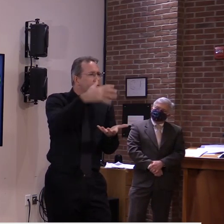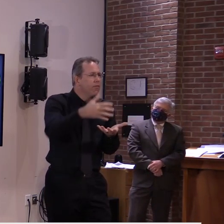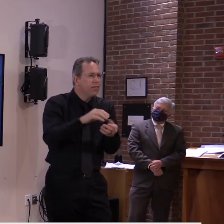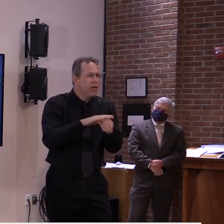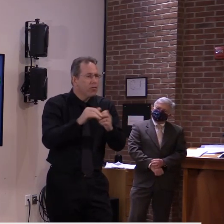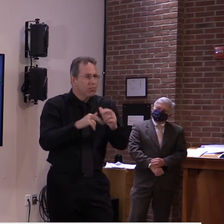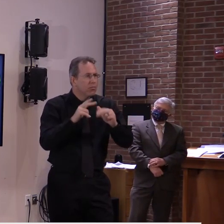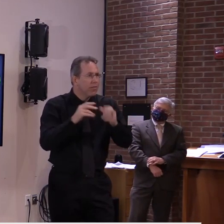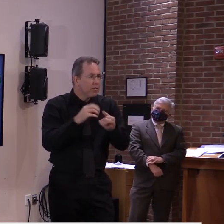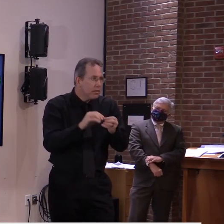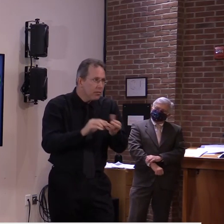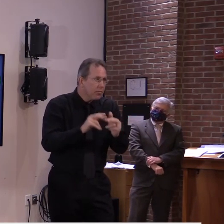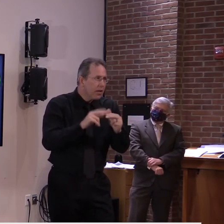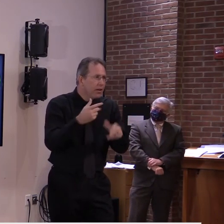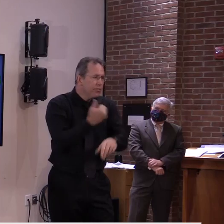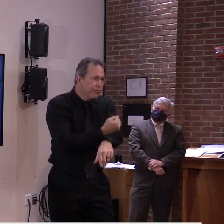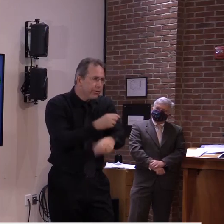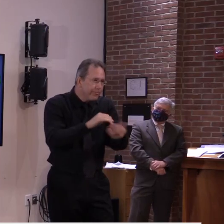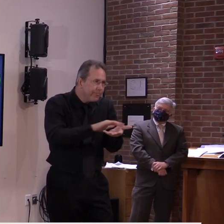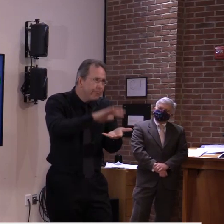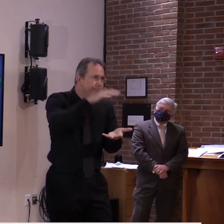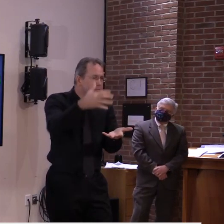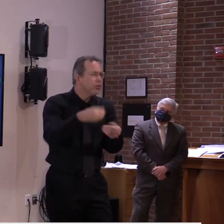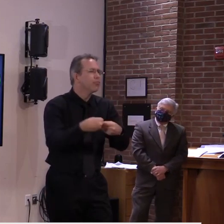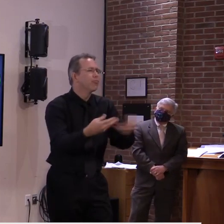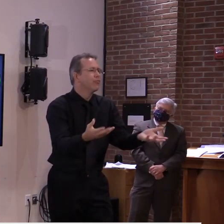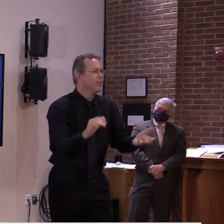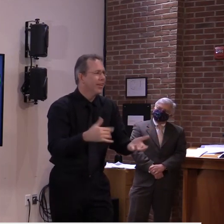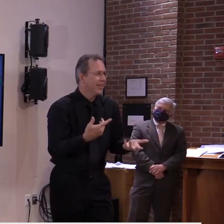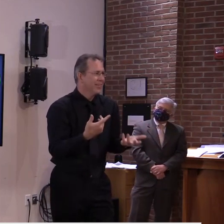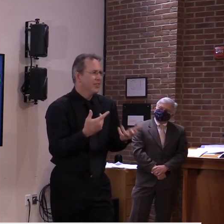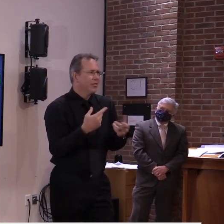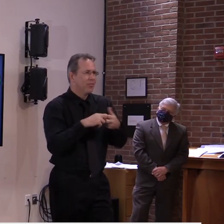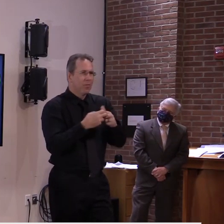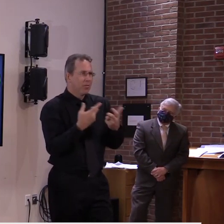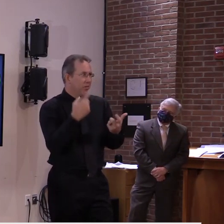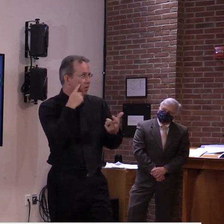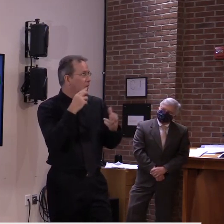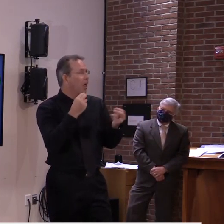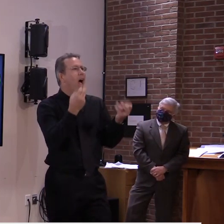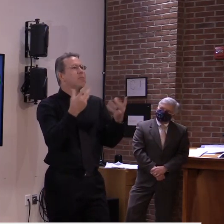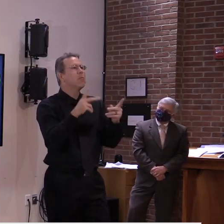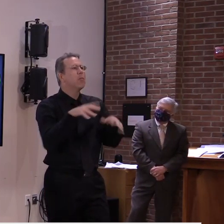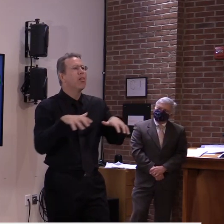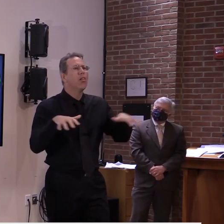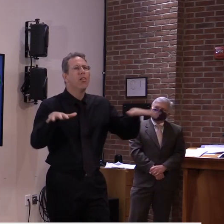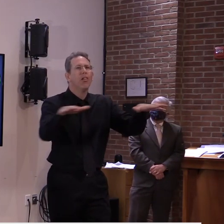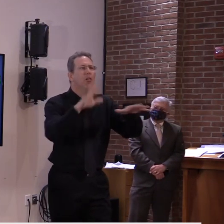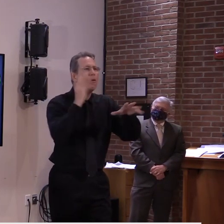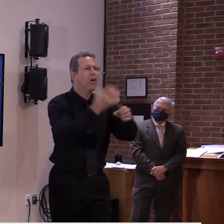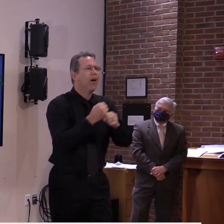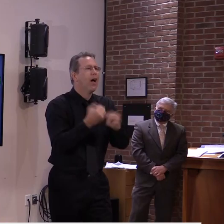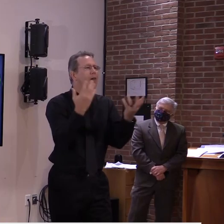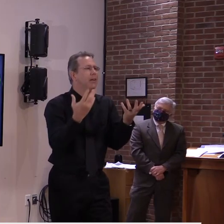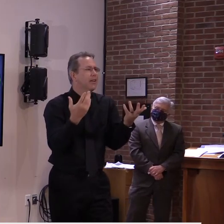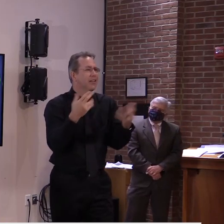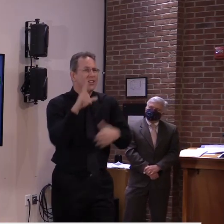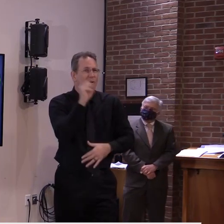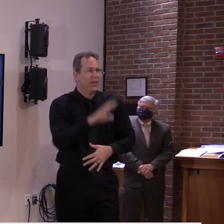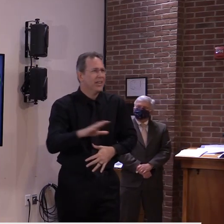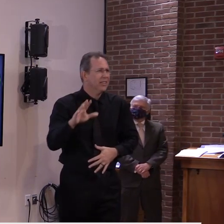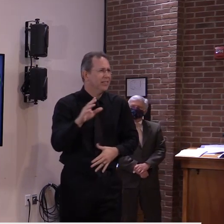the problem. Like, when you consider the number of people we have across the country that are in need of the vaccination or in